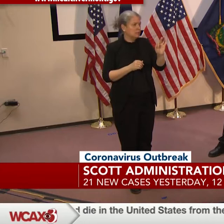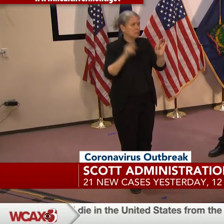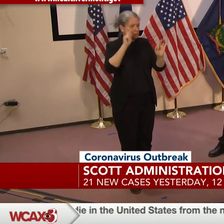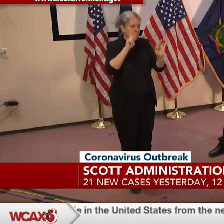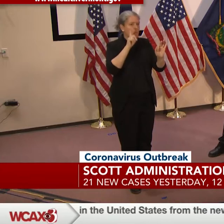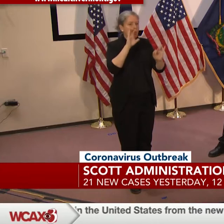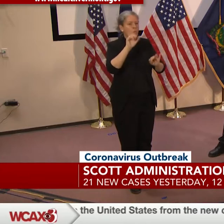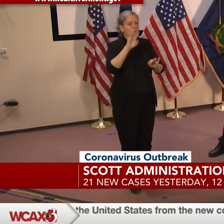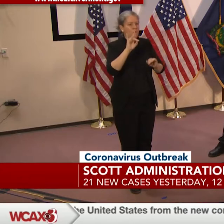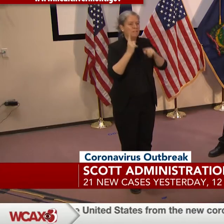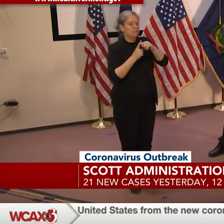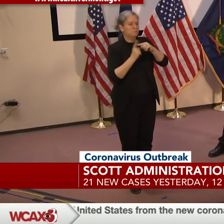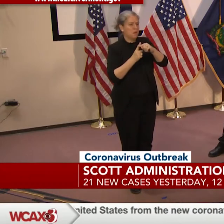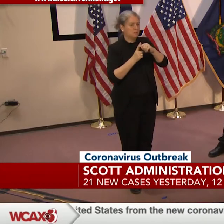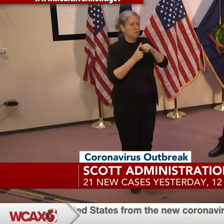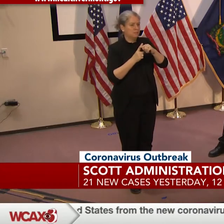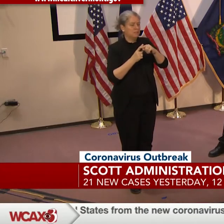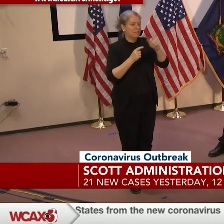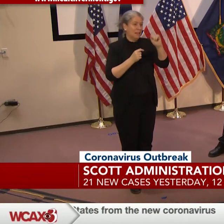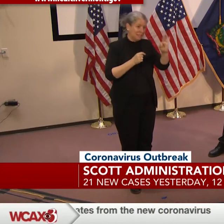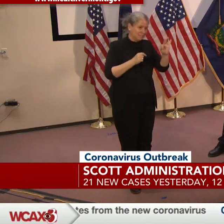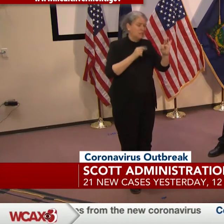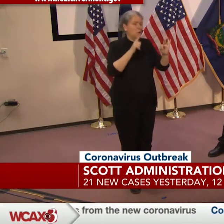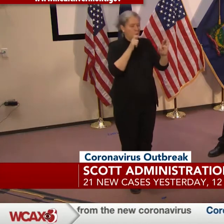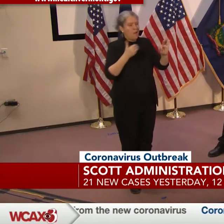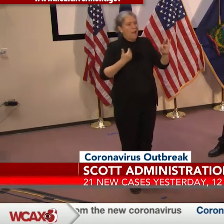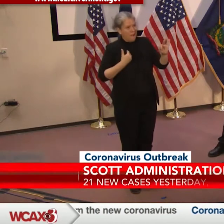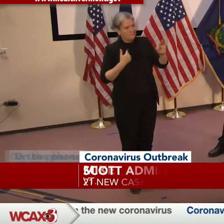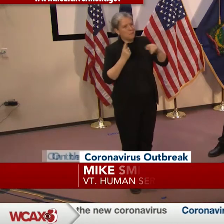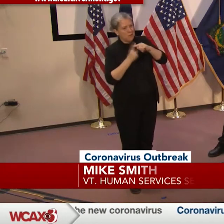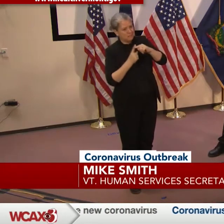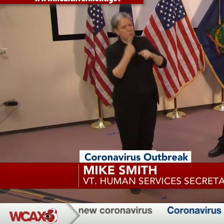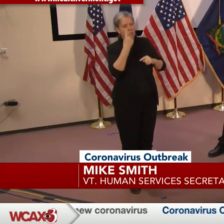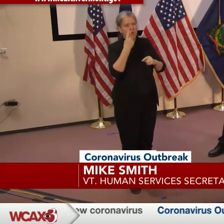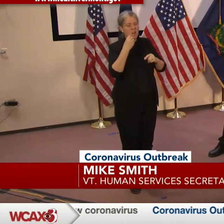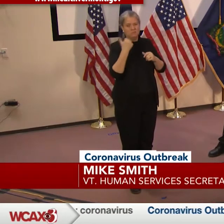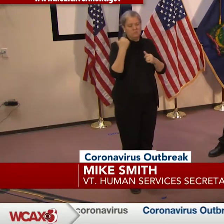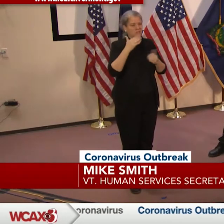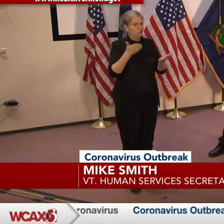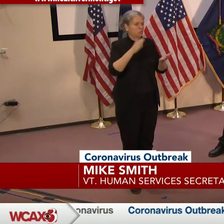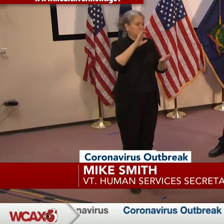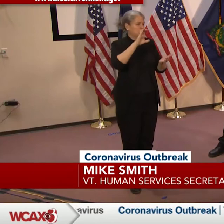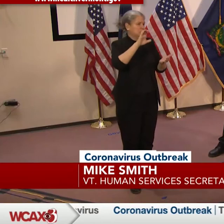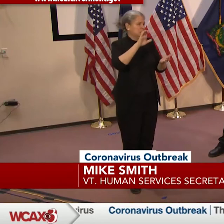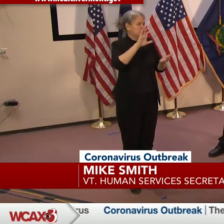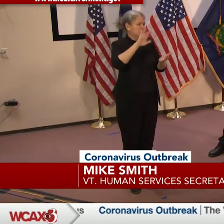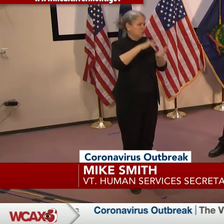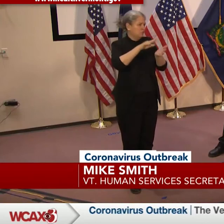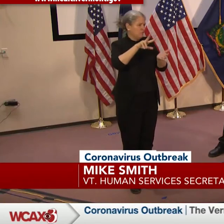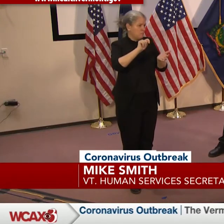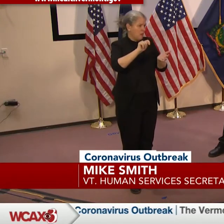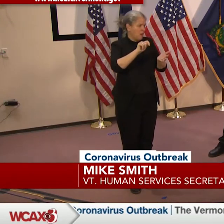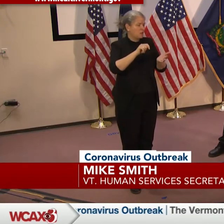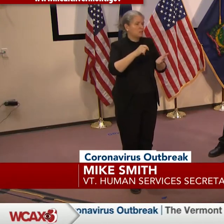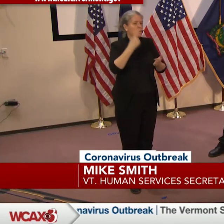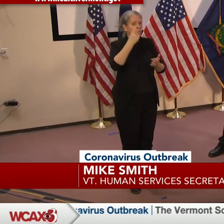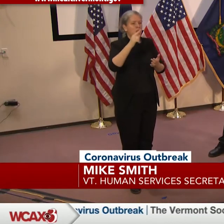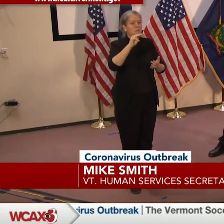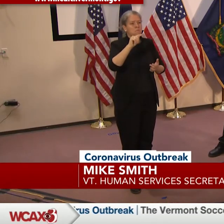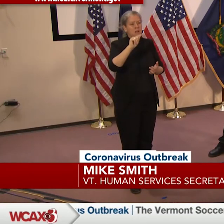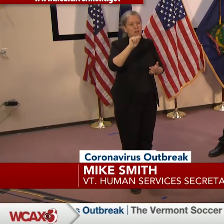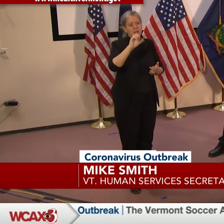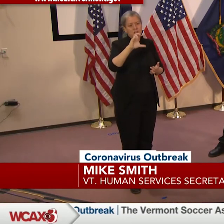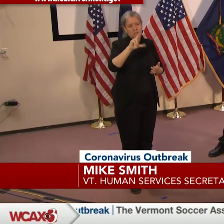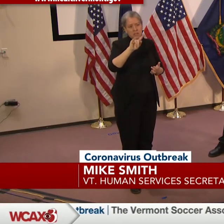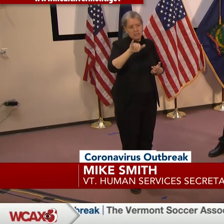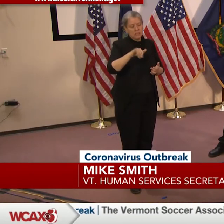COVID-19 inpatients. That's 19. There's one in central Vermont. There's one in Mount Chesney. There